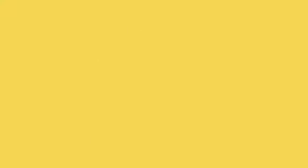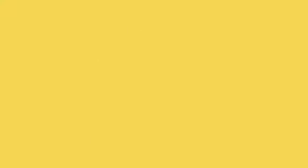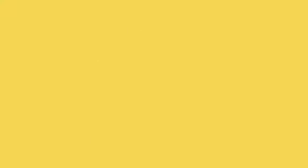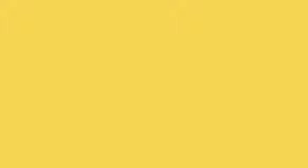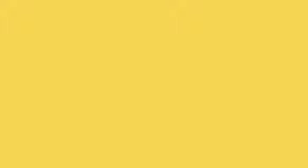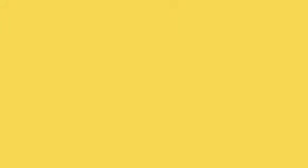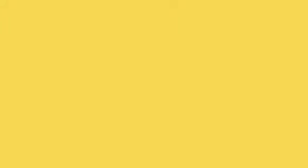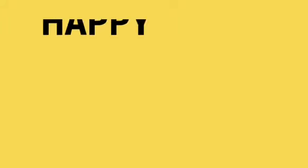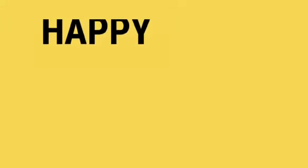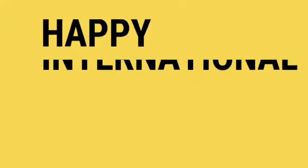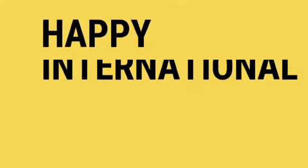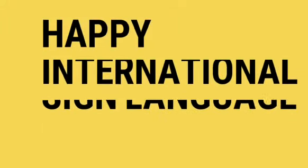so